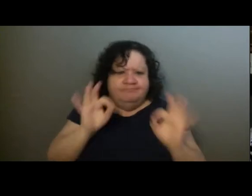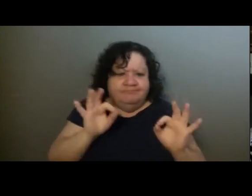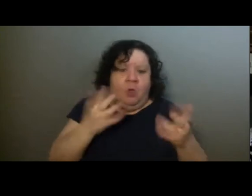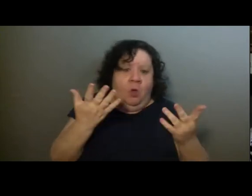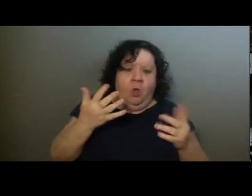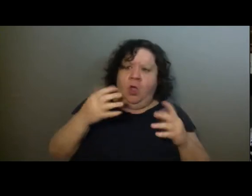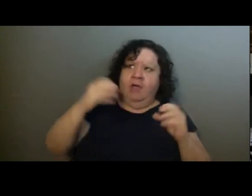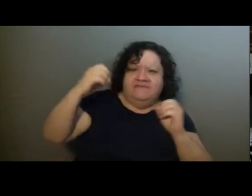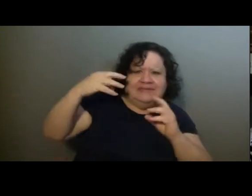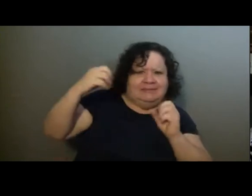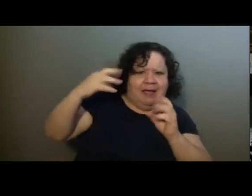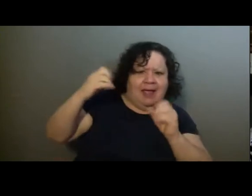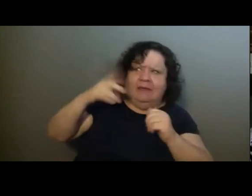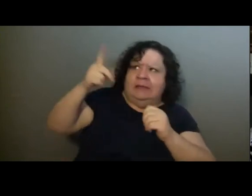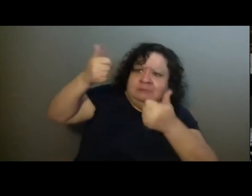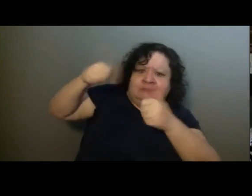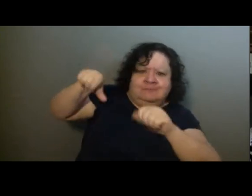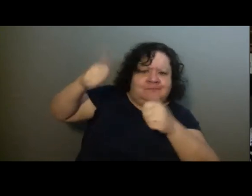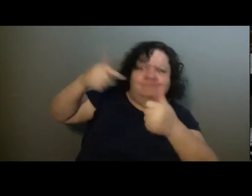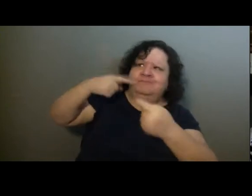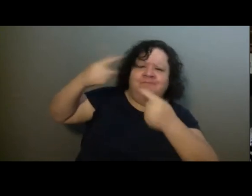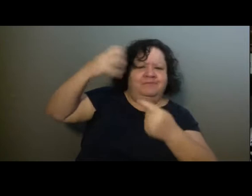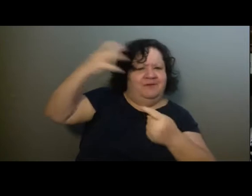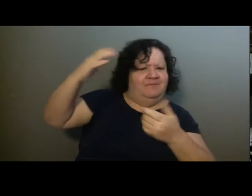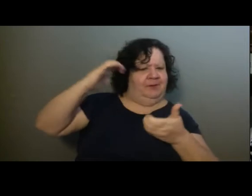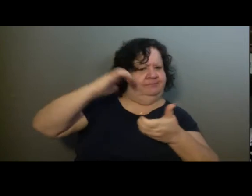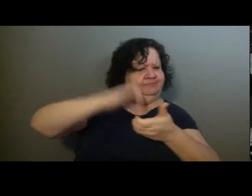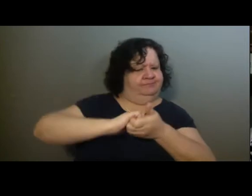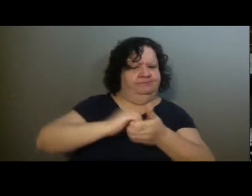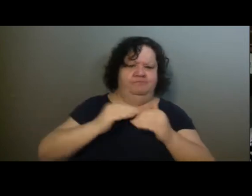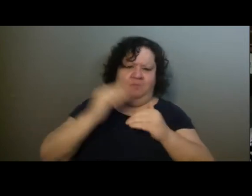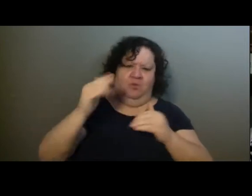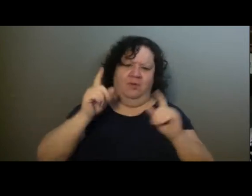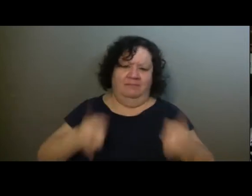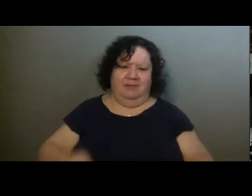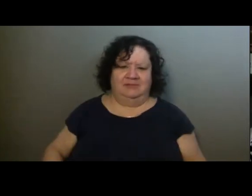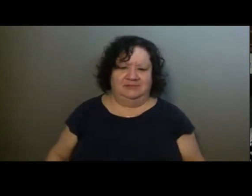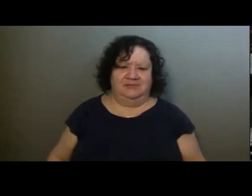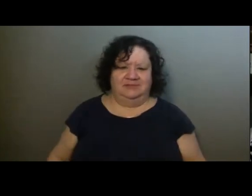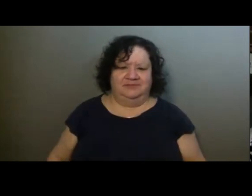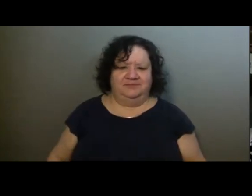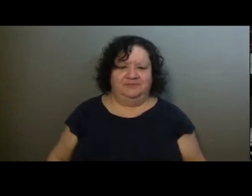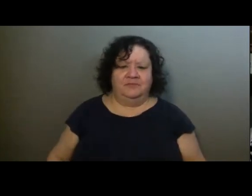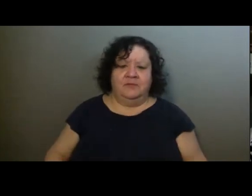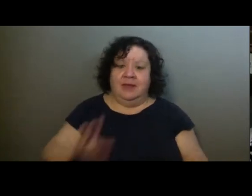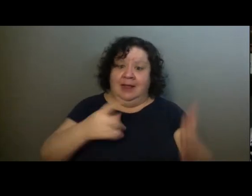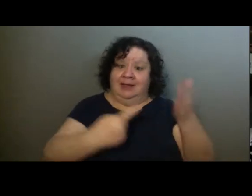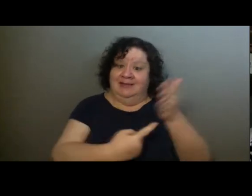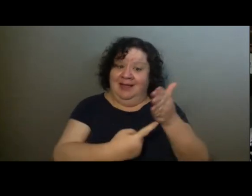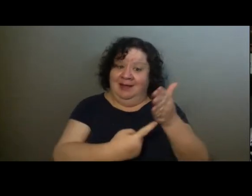the technology space to ensure that the end user actually can say that this is applicable